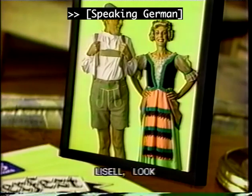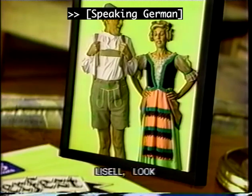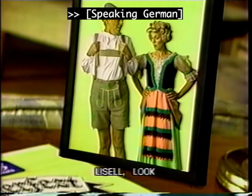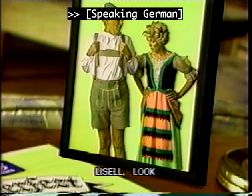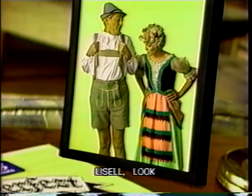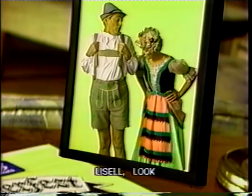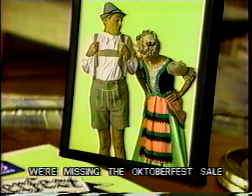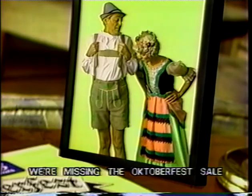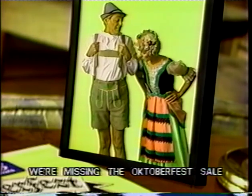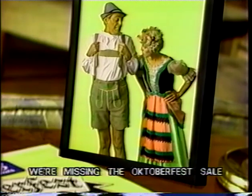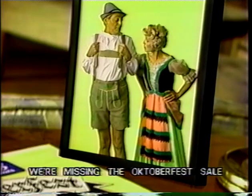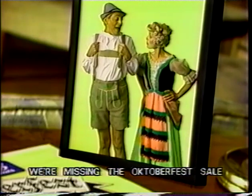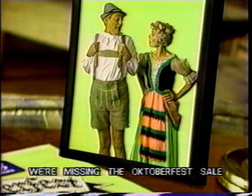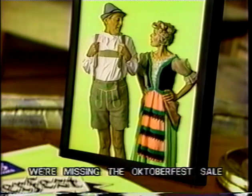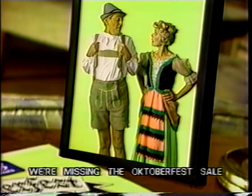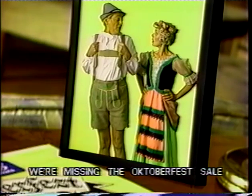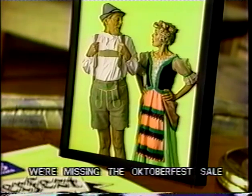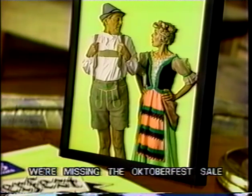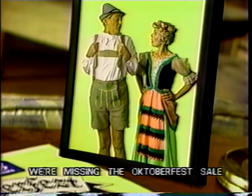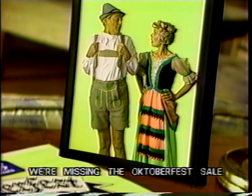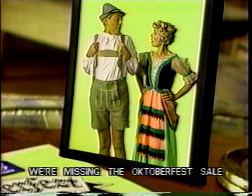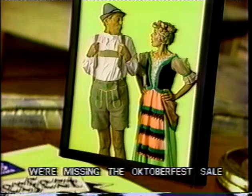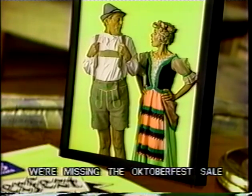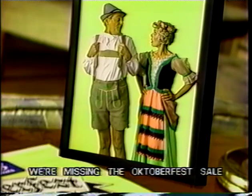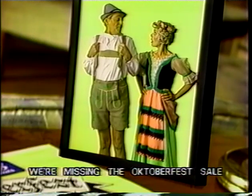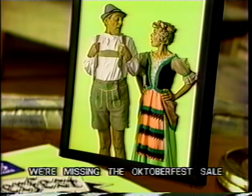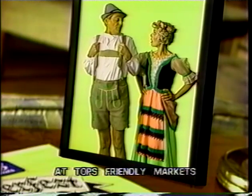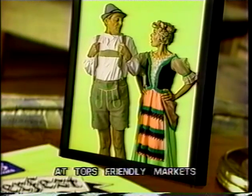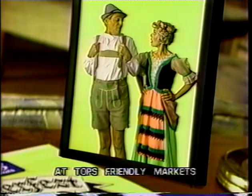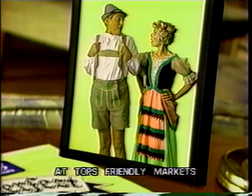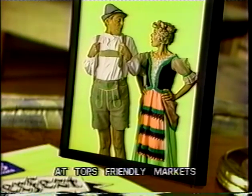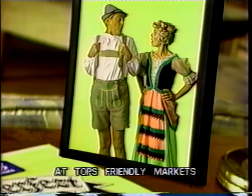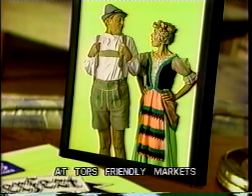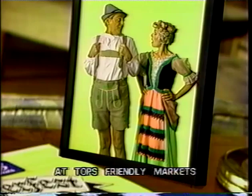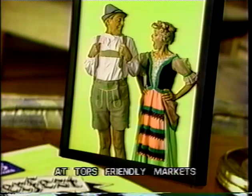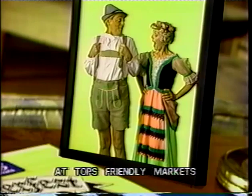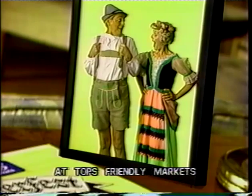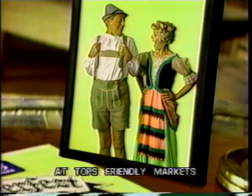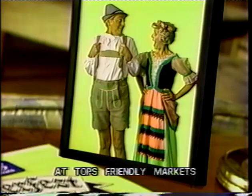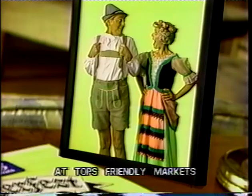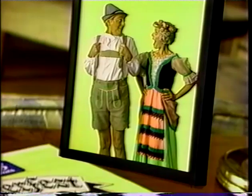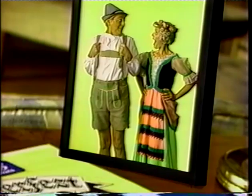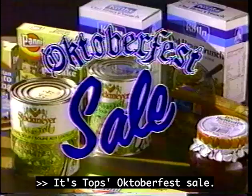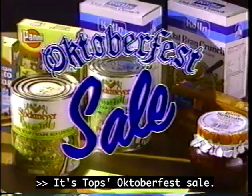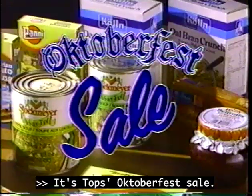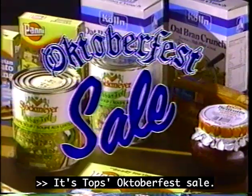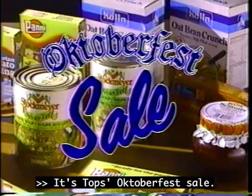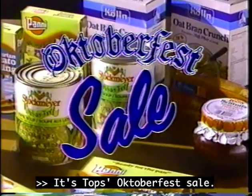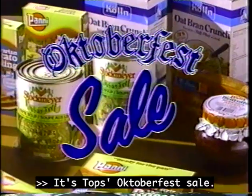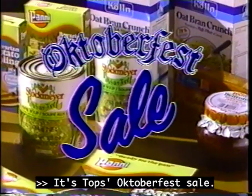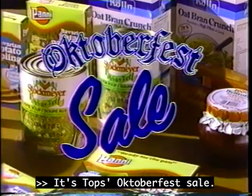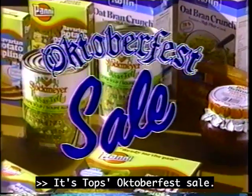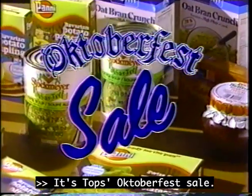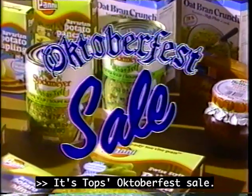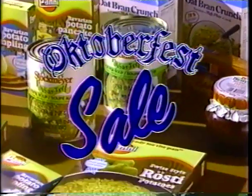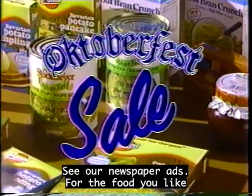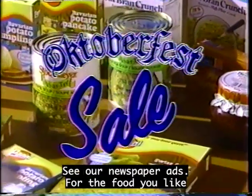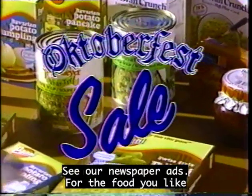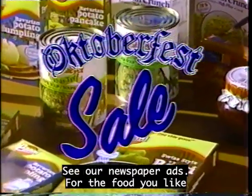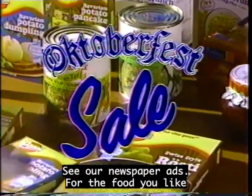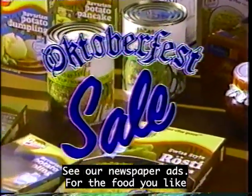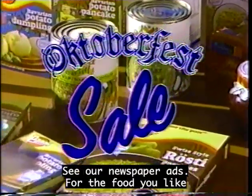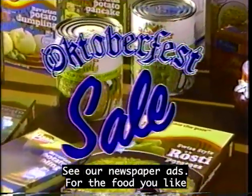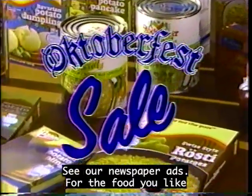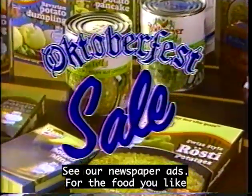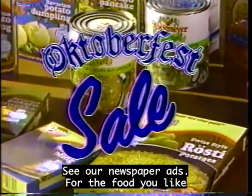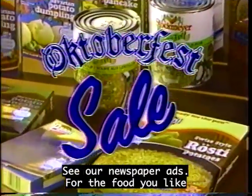Wieso, Schabal? Wenn wir uns jetzt nicht beeilen, verpassen wir den Oktoberfest-Ausverkauf bei Tops Friendly Markets. It's Tops Oktoberfest sale.